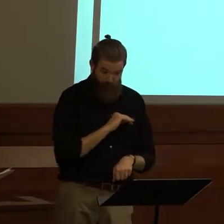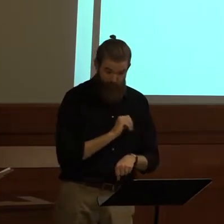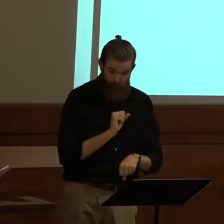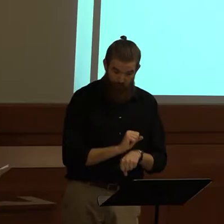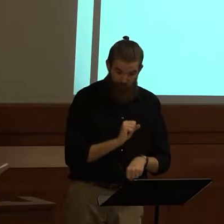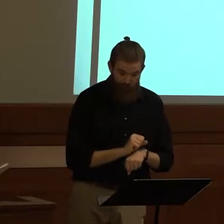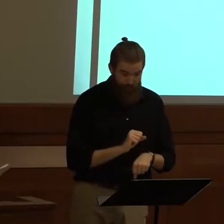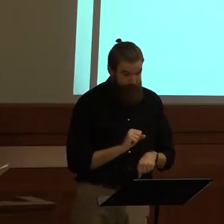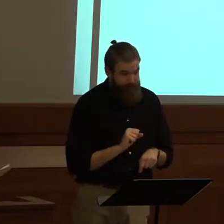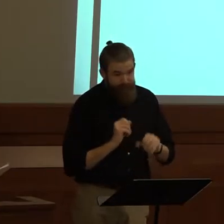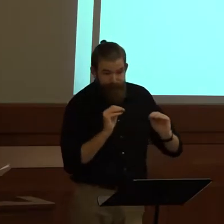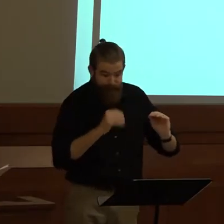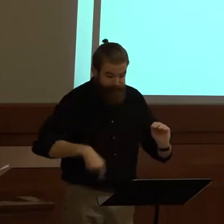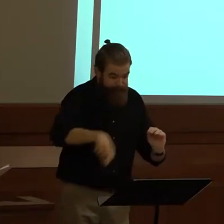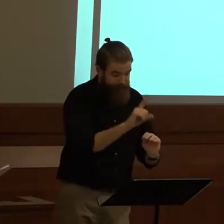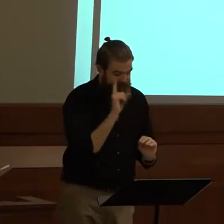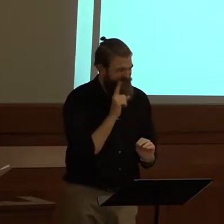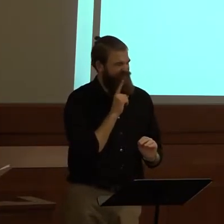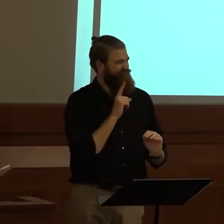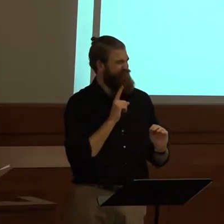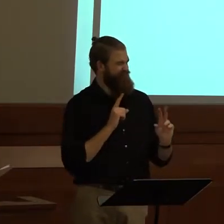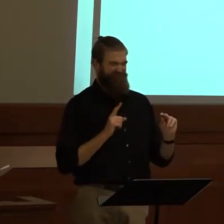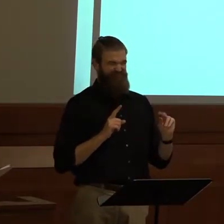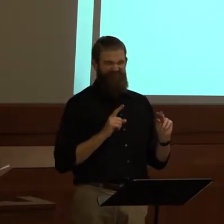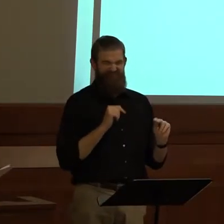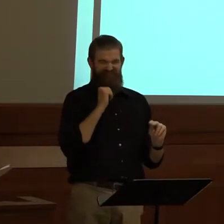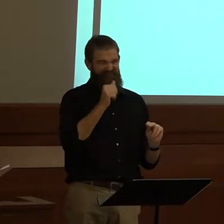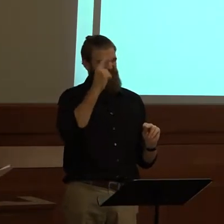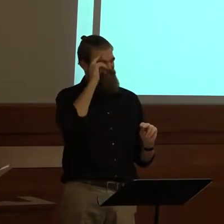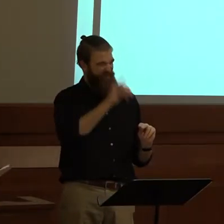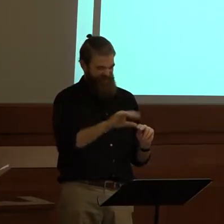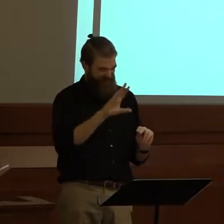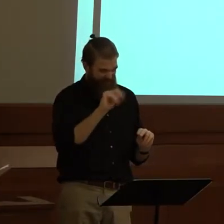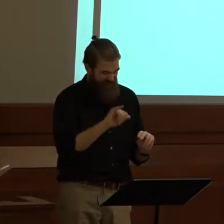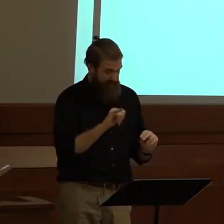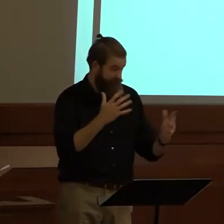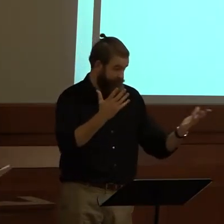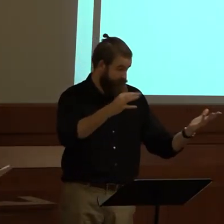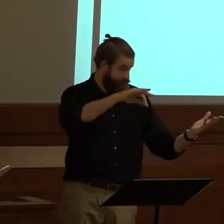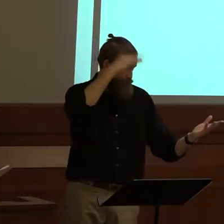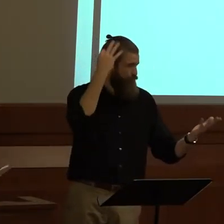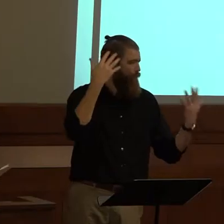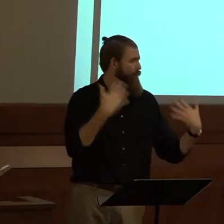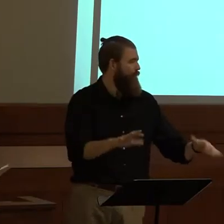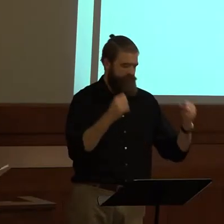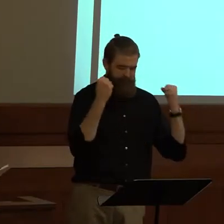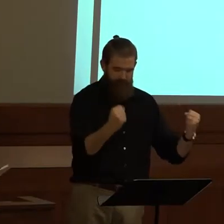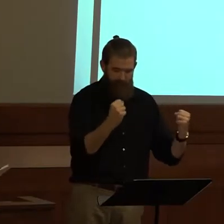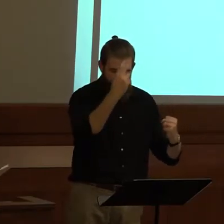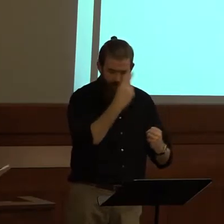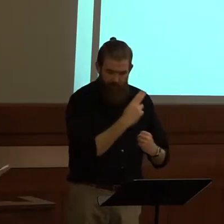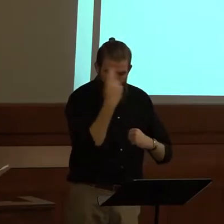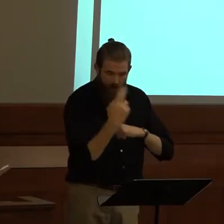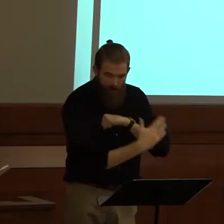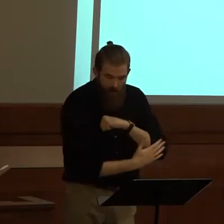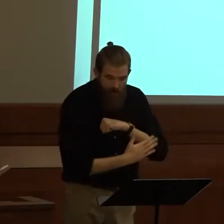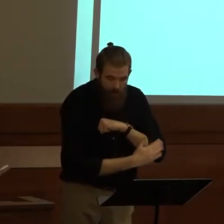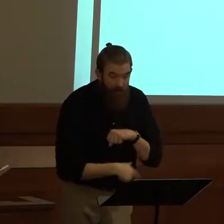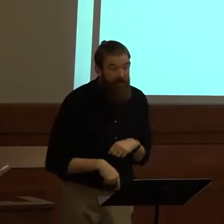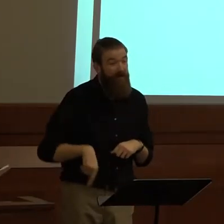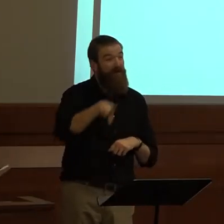country. Schools for the deaf were considered social services or charity for profoundly handicapped children.